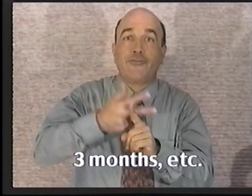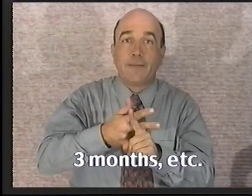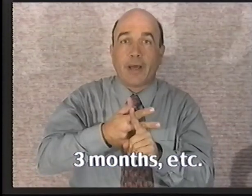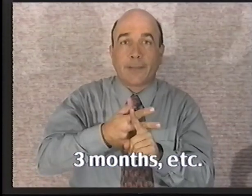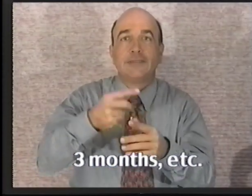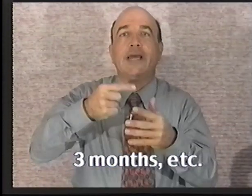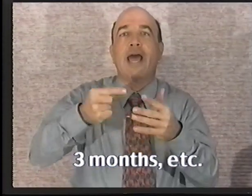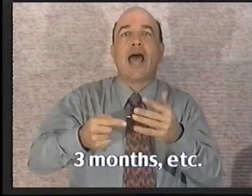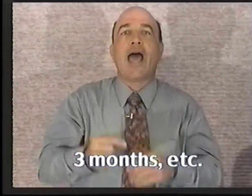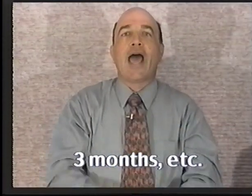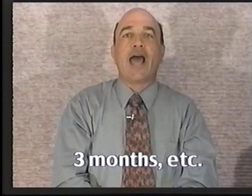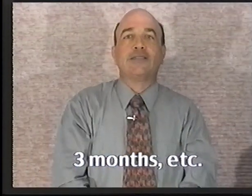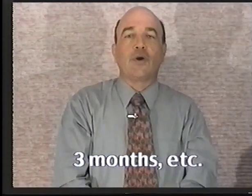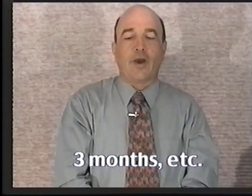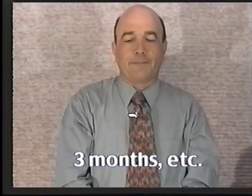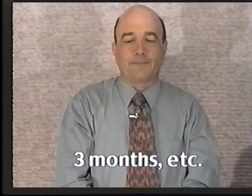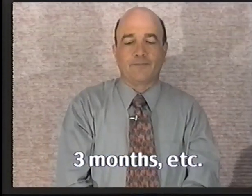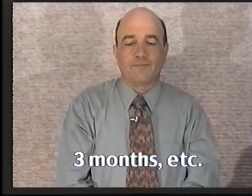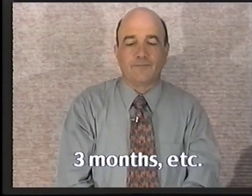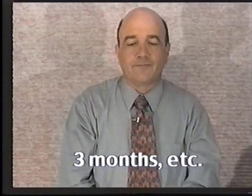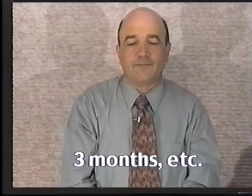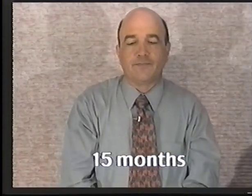months and so on.